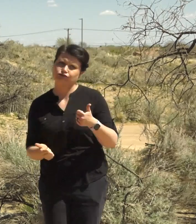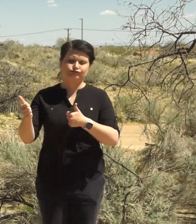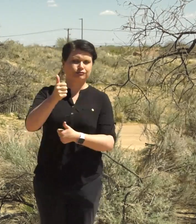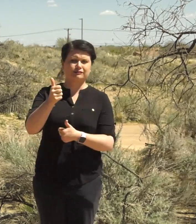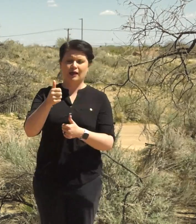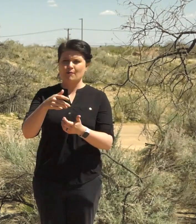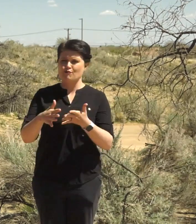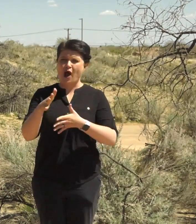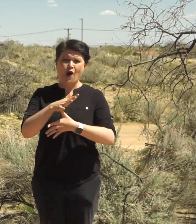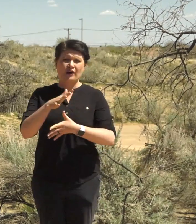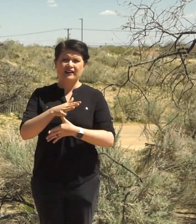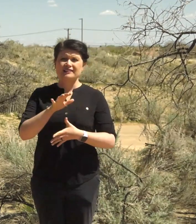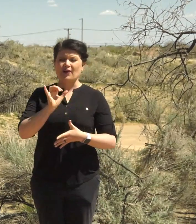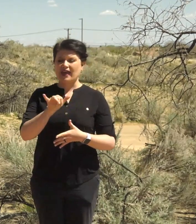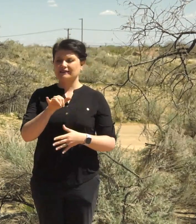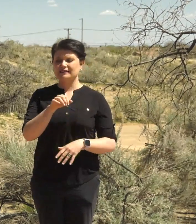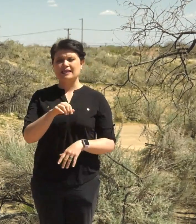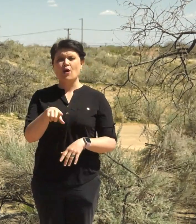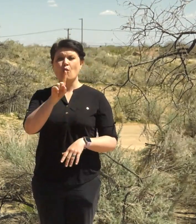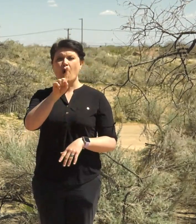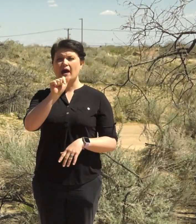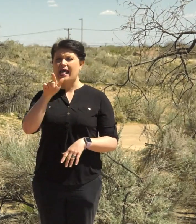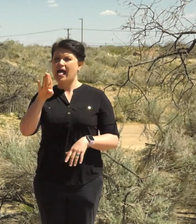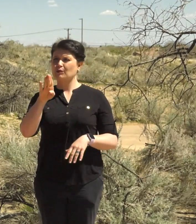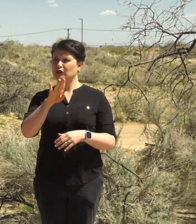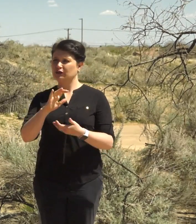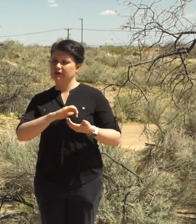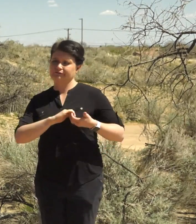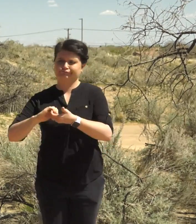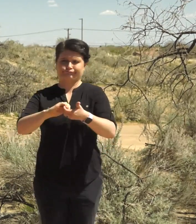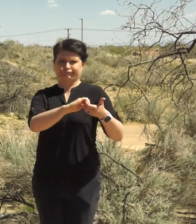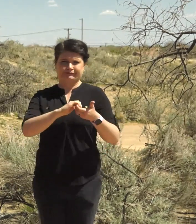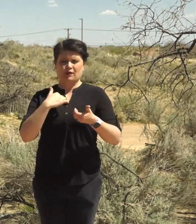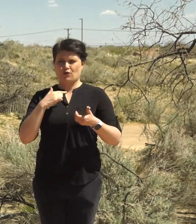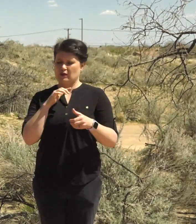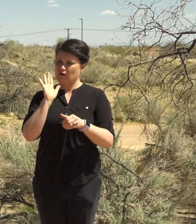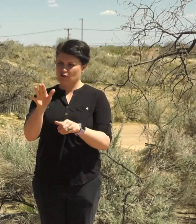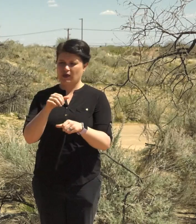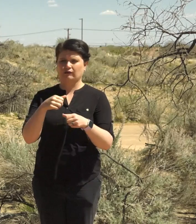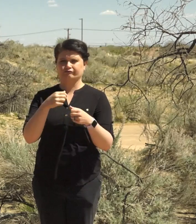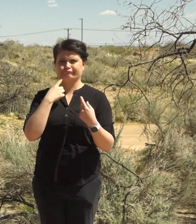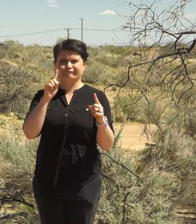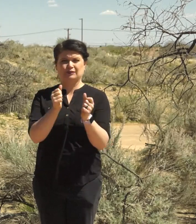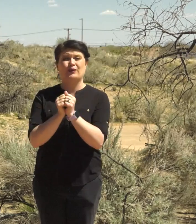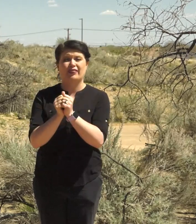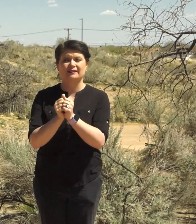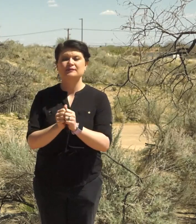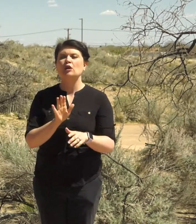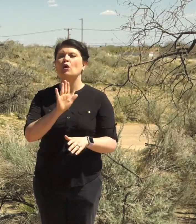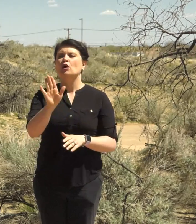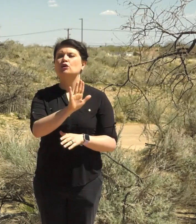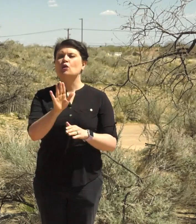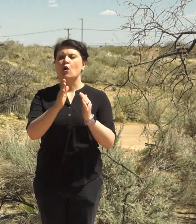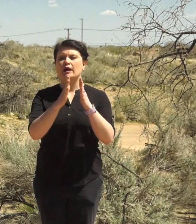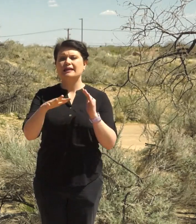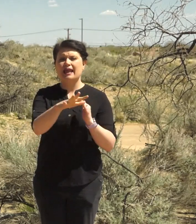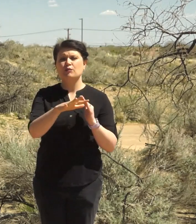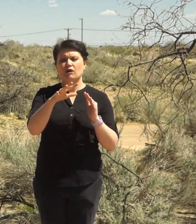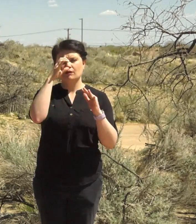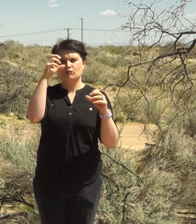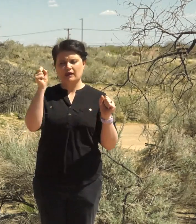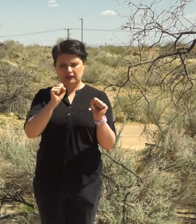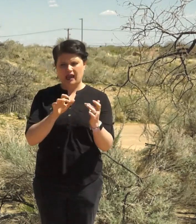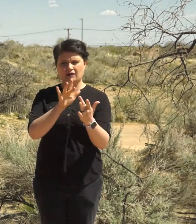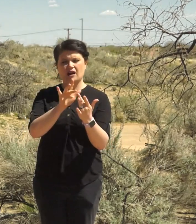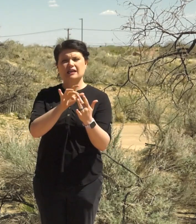It's going to be a one Albuquerque effort for all of us to get it done together. your neighborhood presidents can contact, or your neighborhood rep